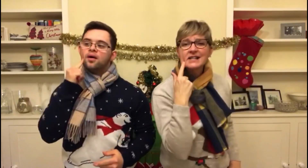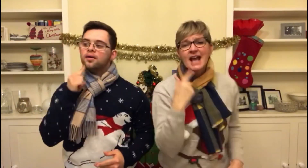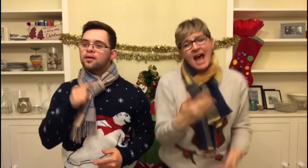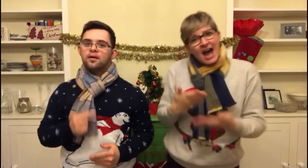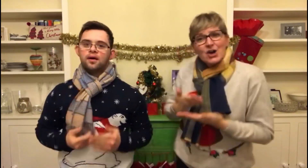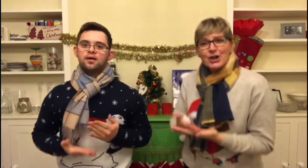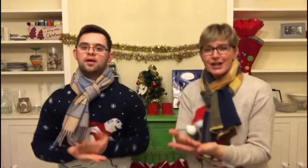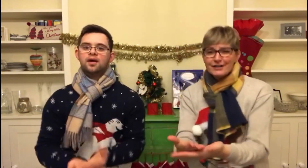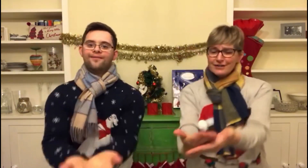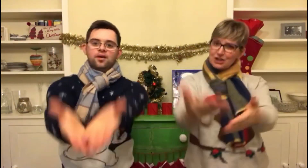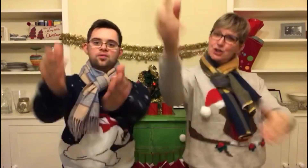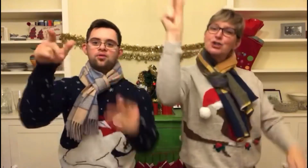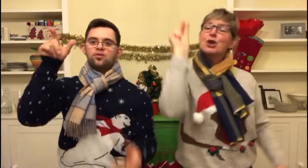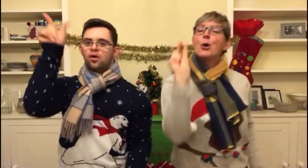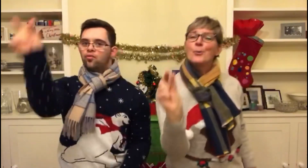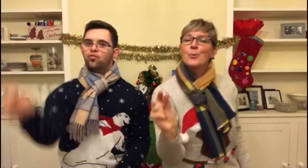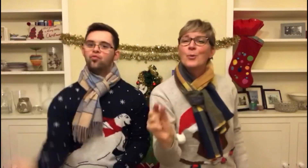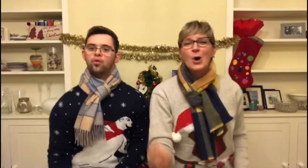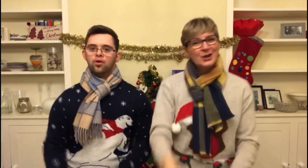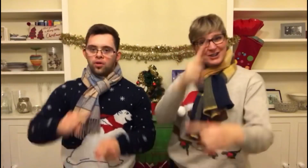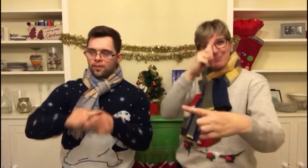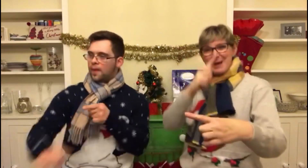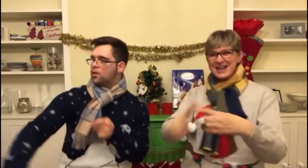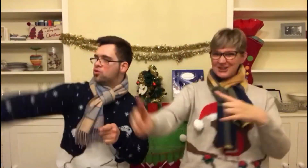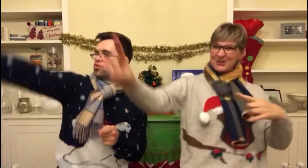I'll give it to someone special